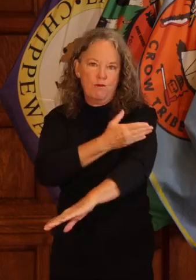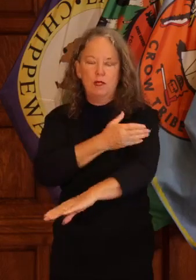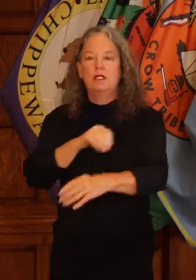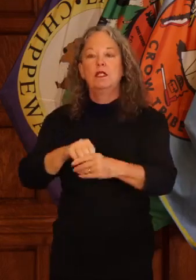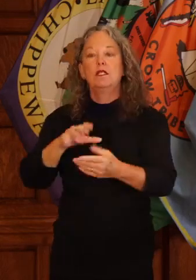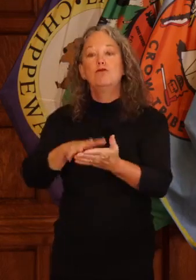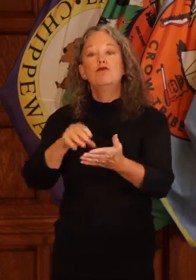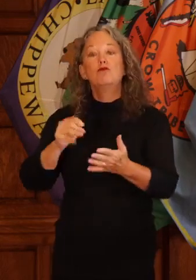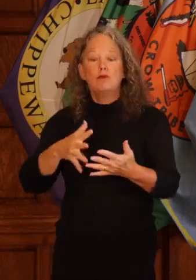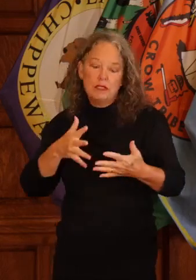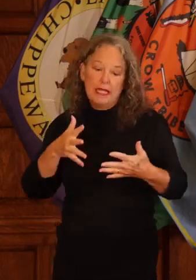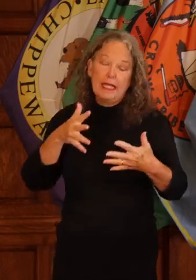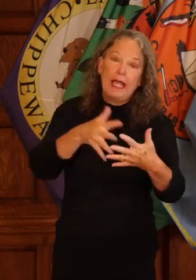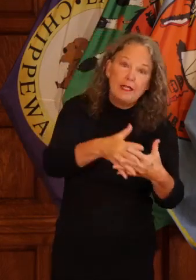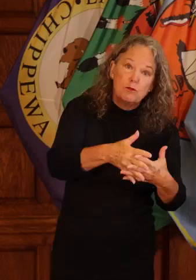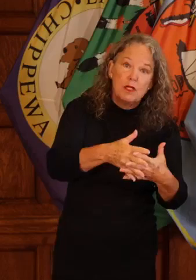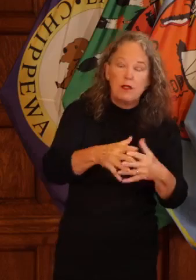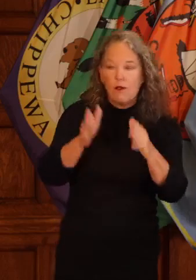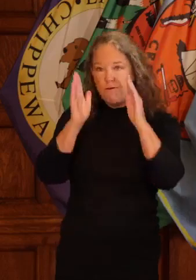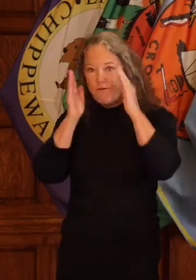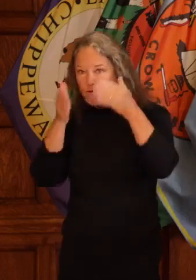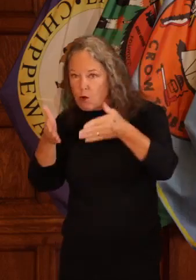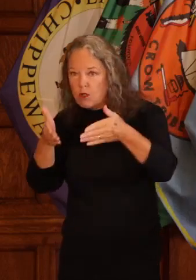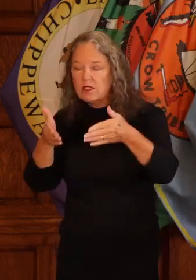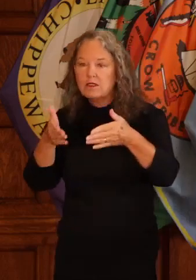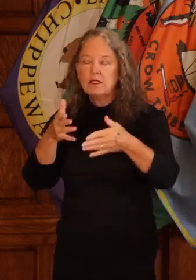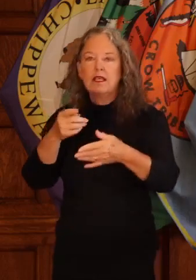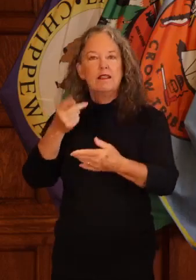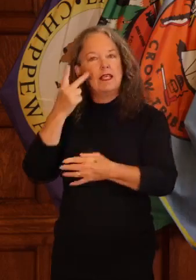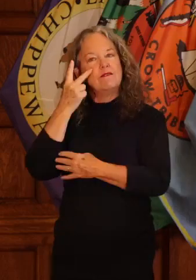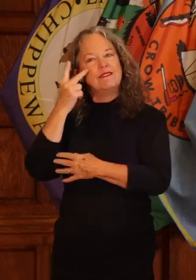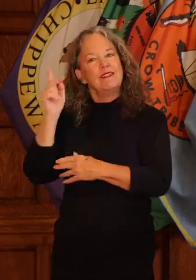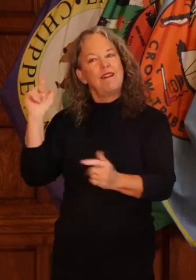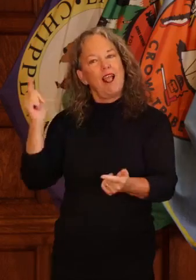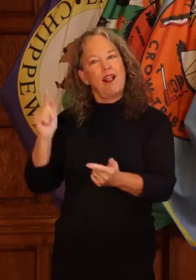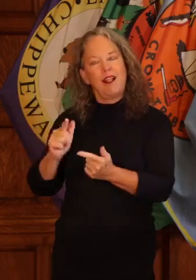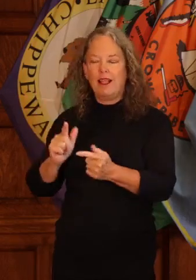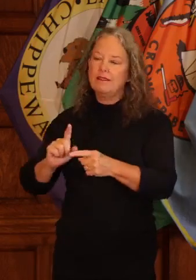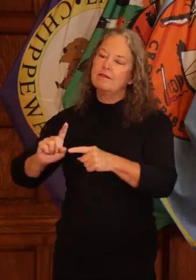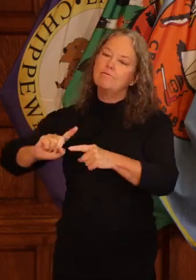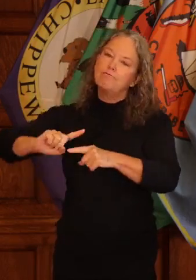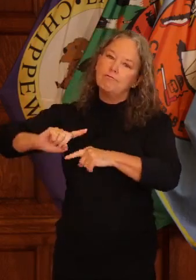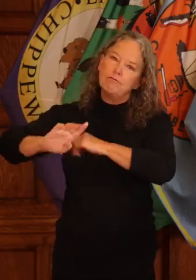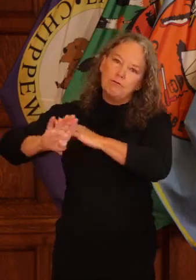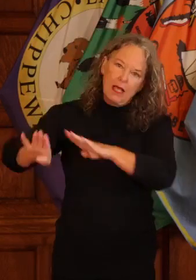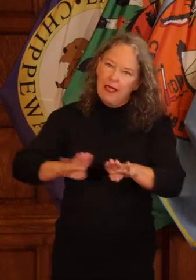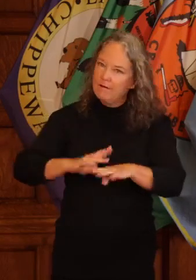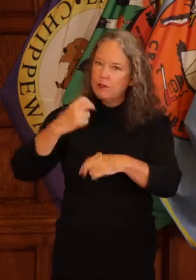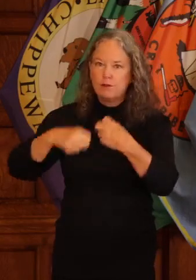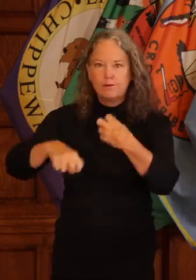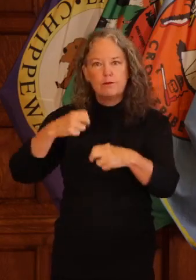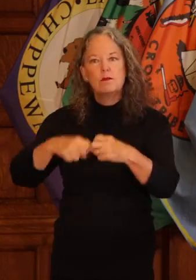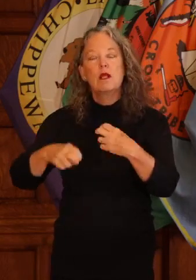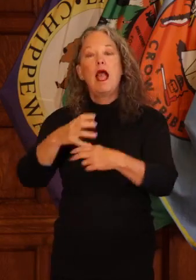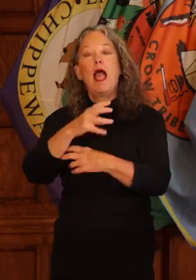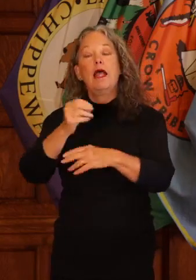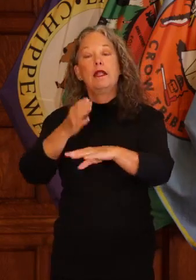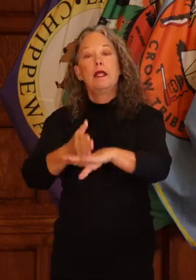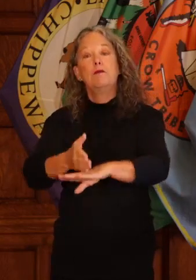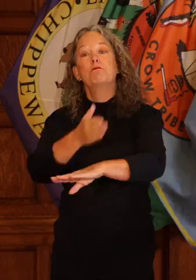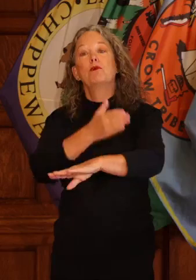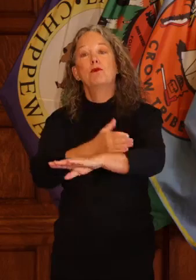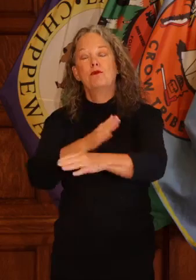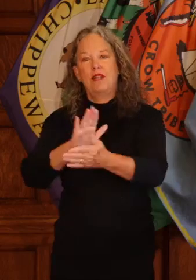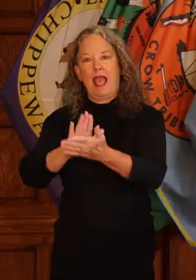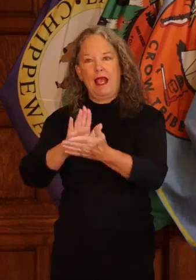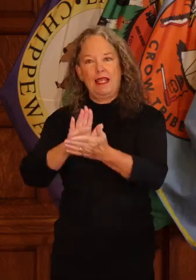student engagement, focus, they've seen less disciplinary issues, and improved